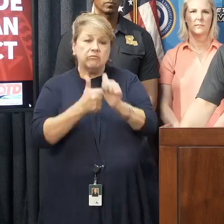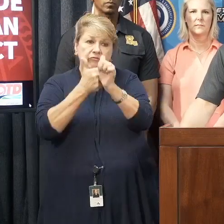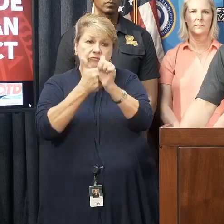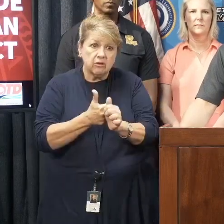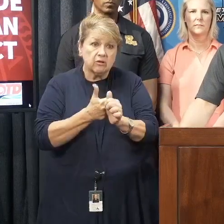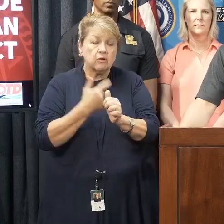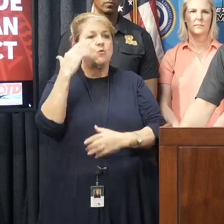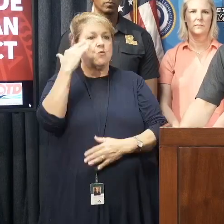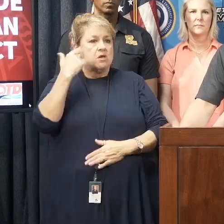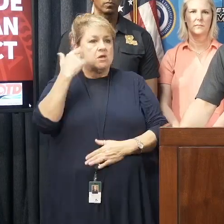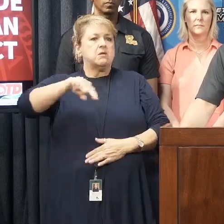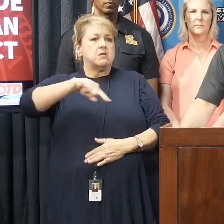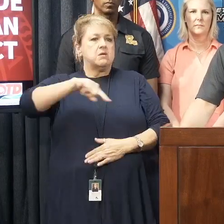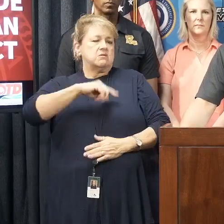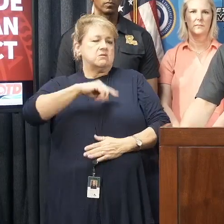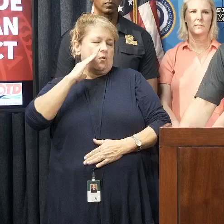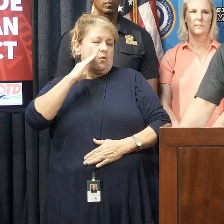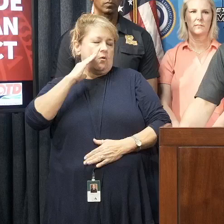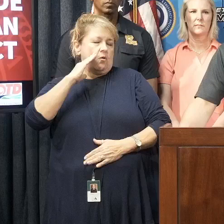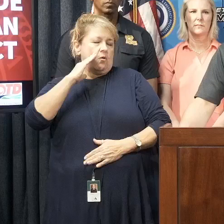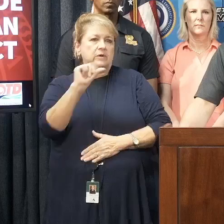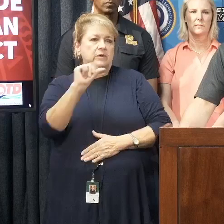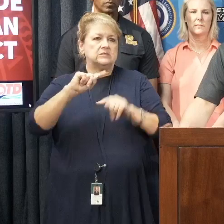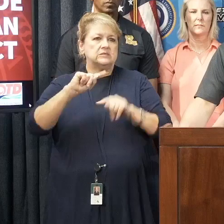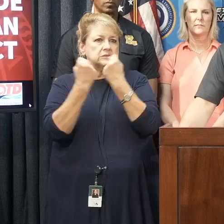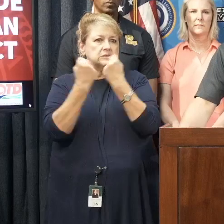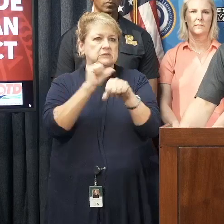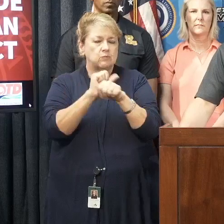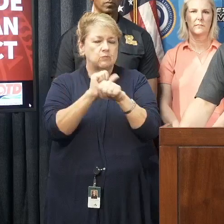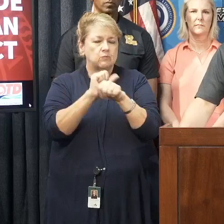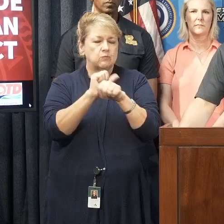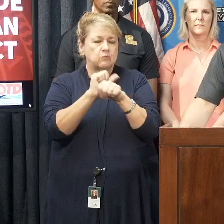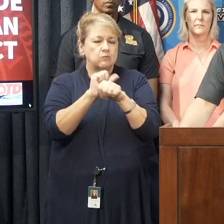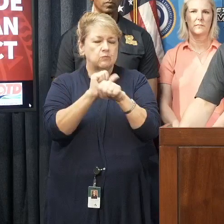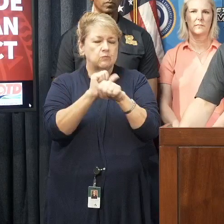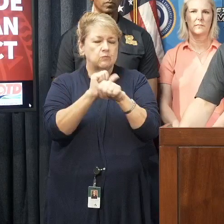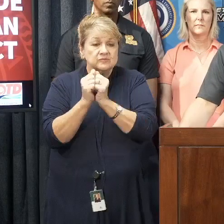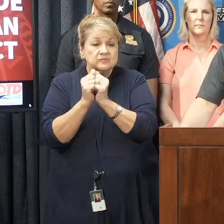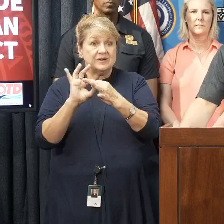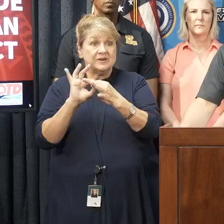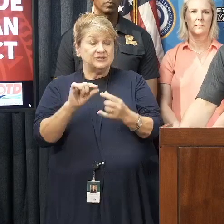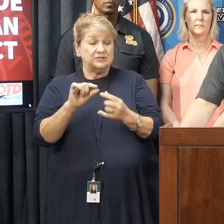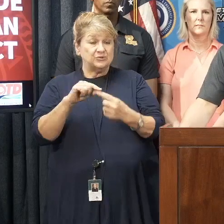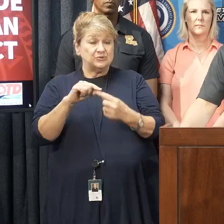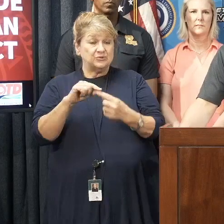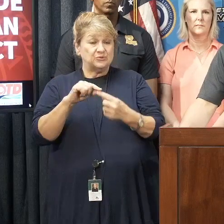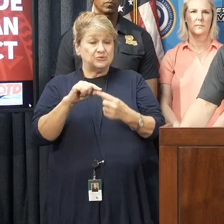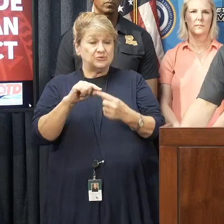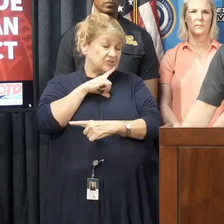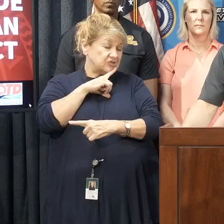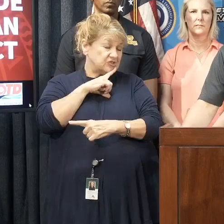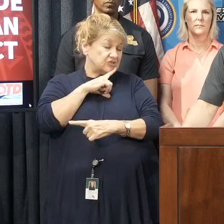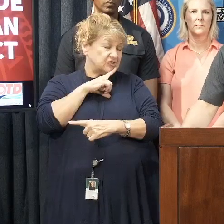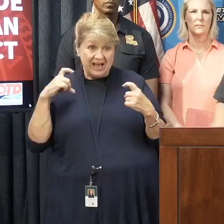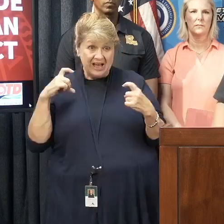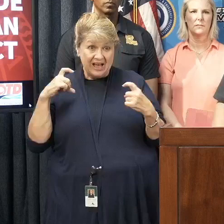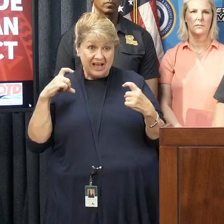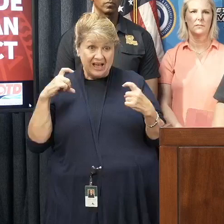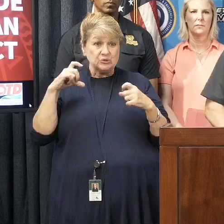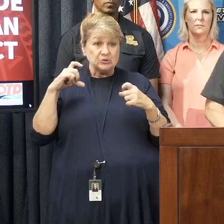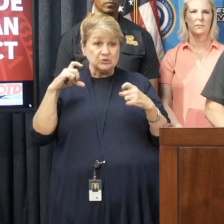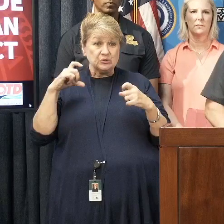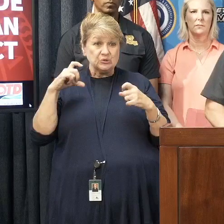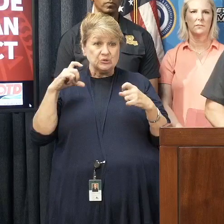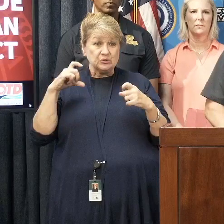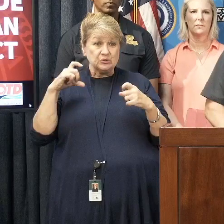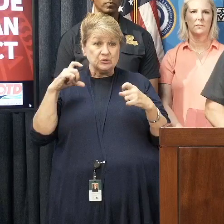teamwork here in the state of Louisiana, and as it relates to the ongoing drought and wildfire threat that we face, this